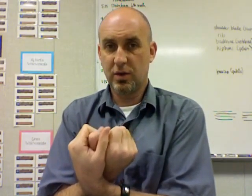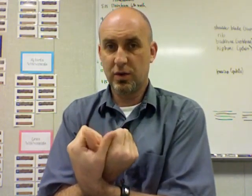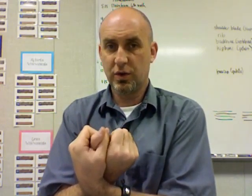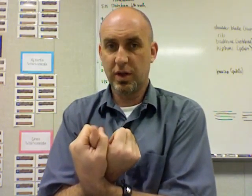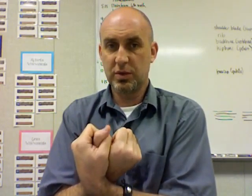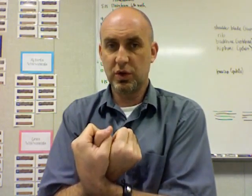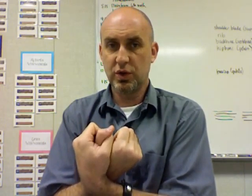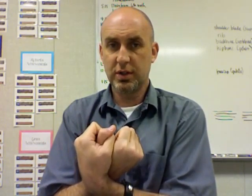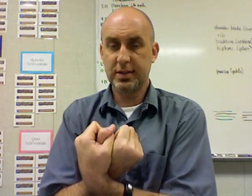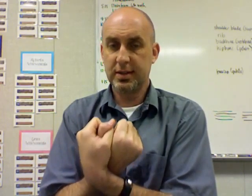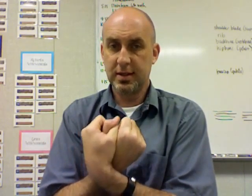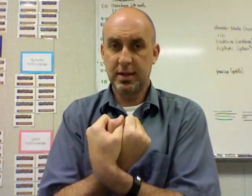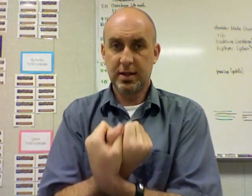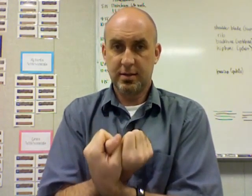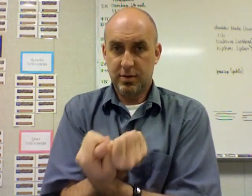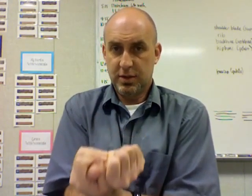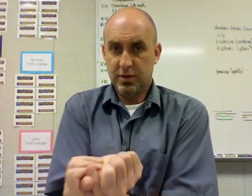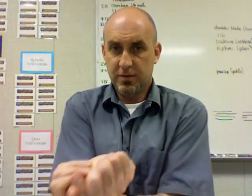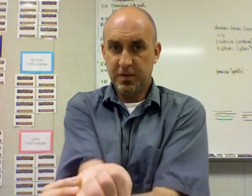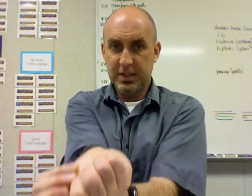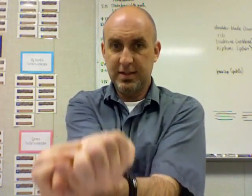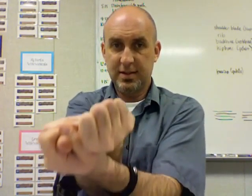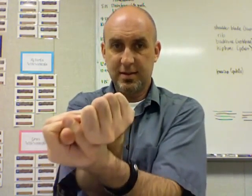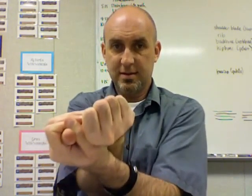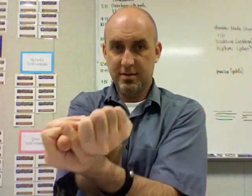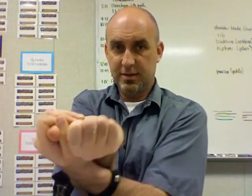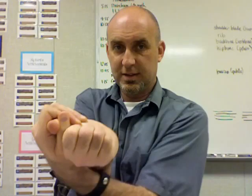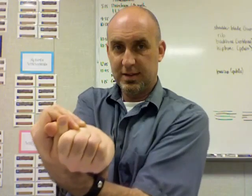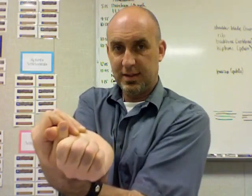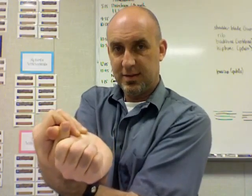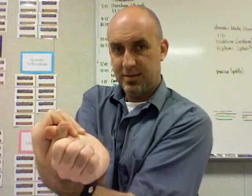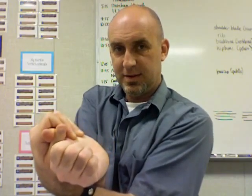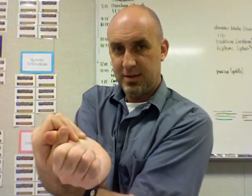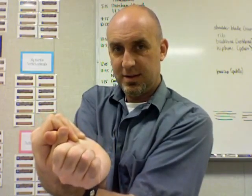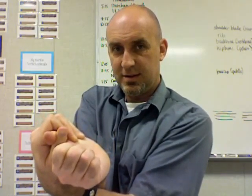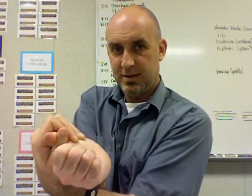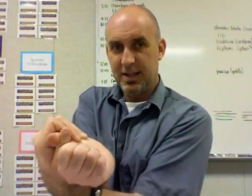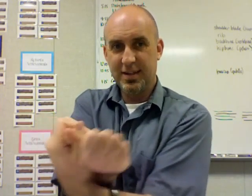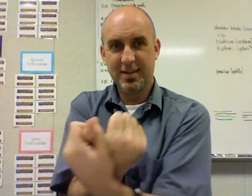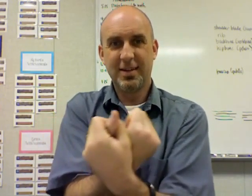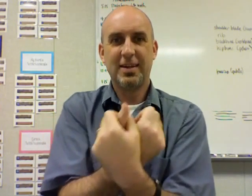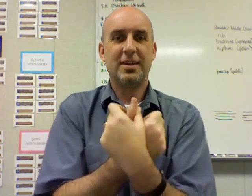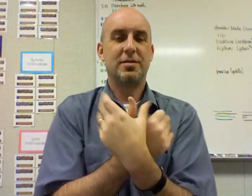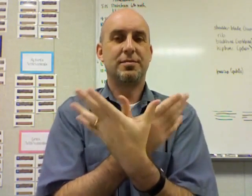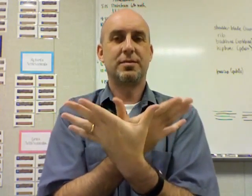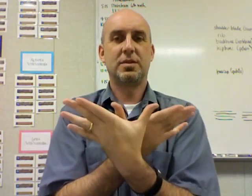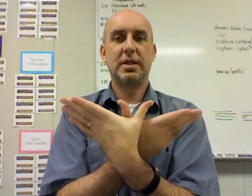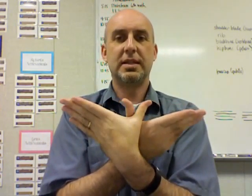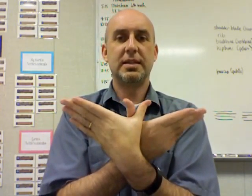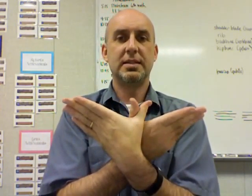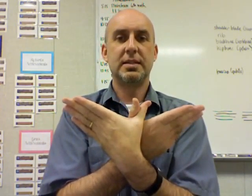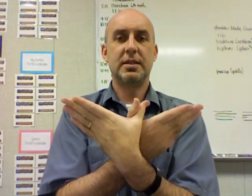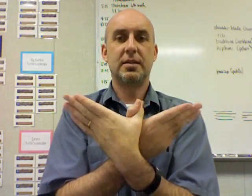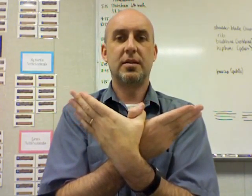your thumbs are hooked with two fists. I don't know if you can see what I'm doing there. Start like this, thumbs